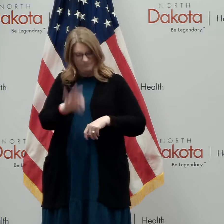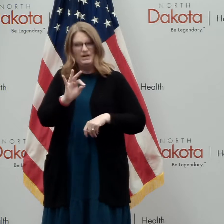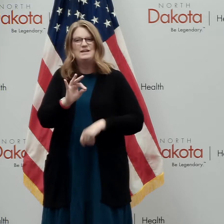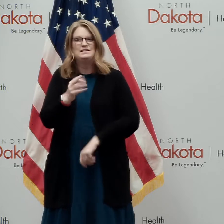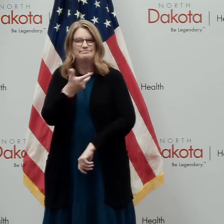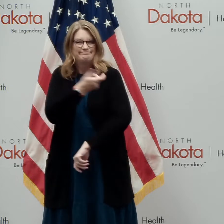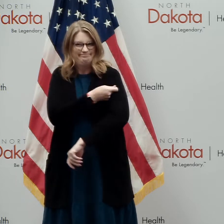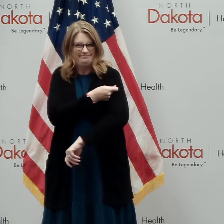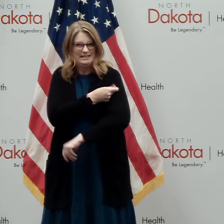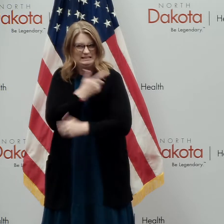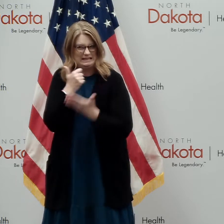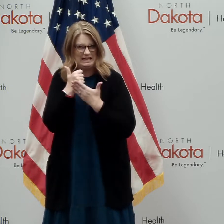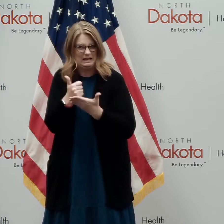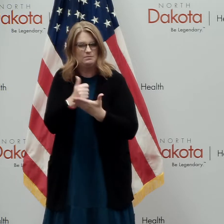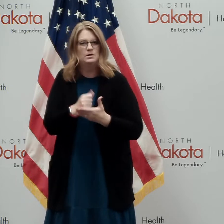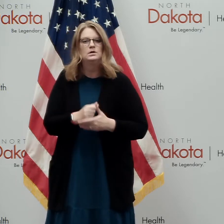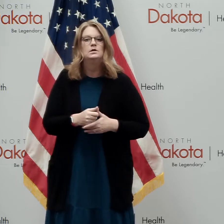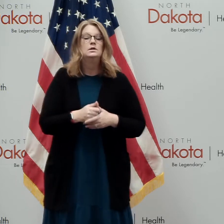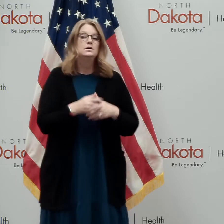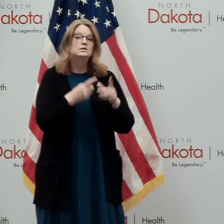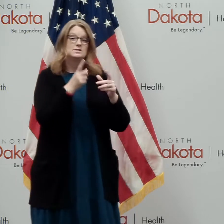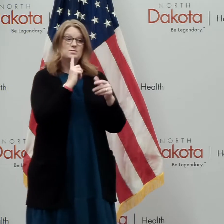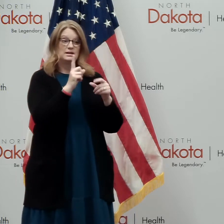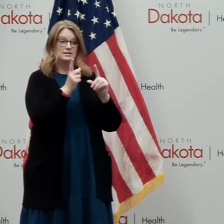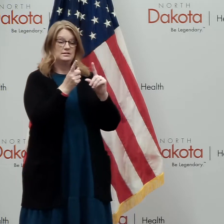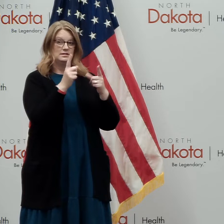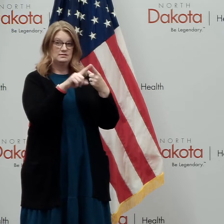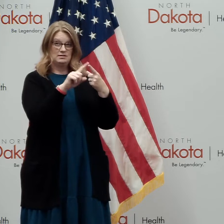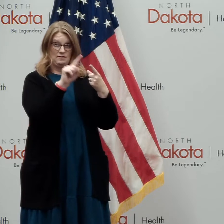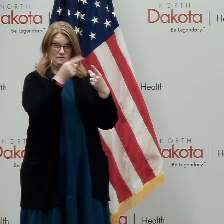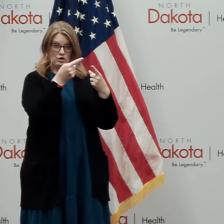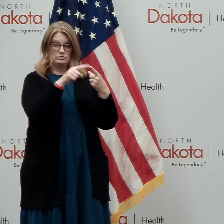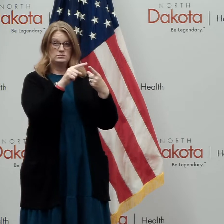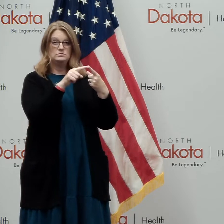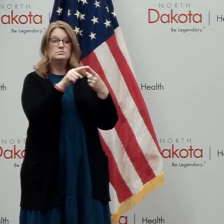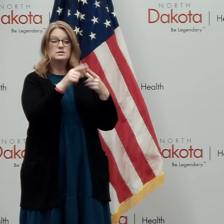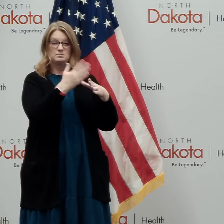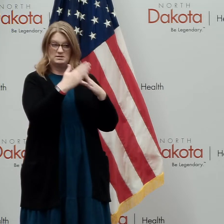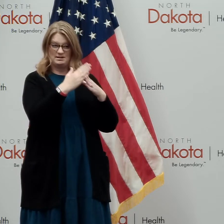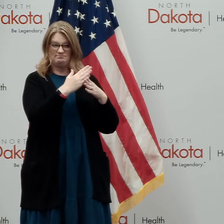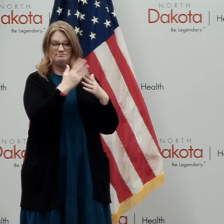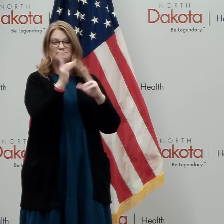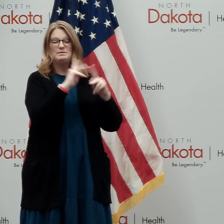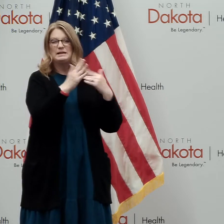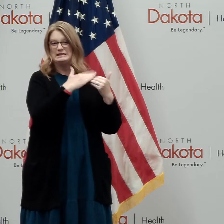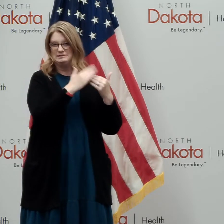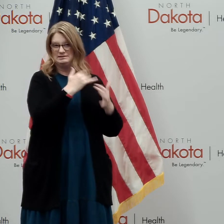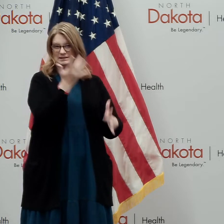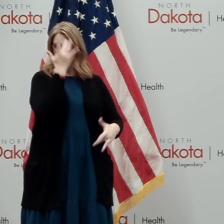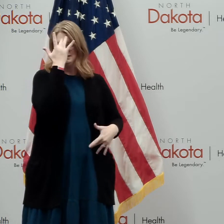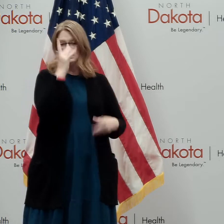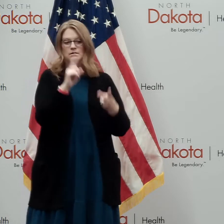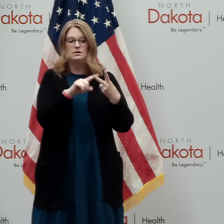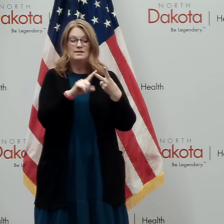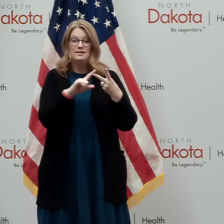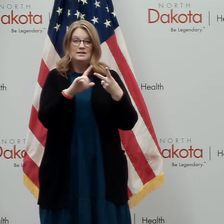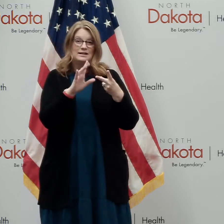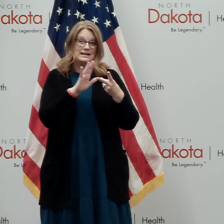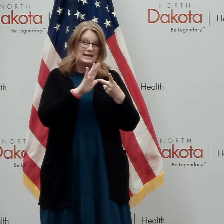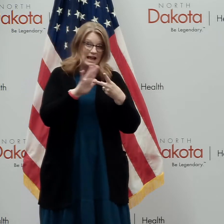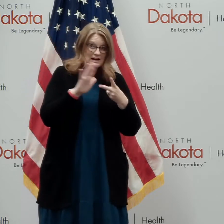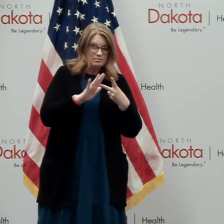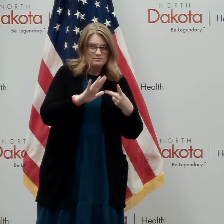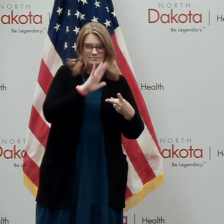three, so first goal was protect the most vulnerable. Second was ensure we had adequate healthcare capacity. The